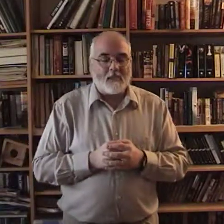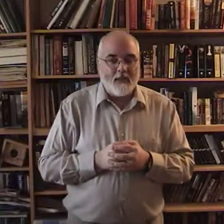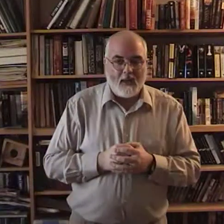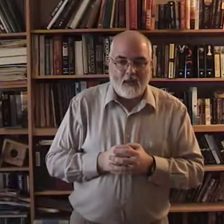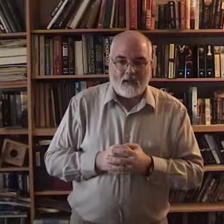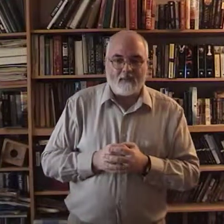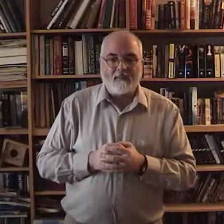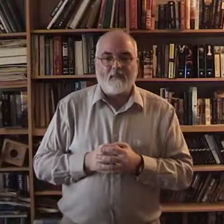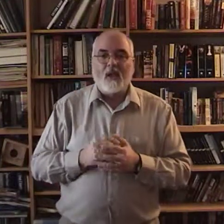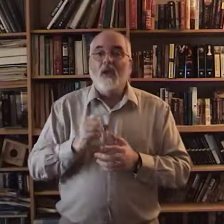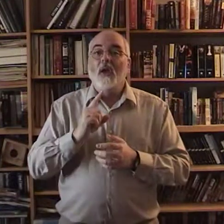what must be done.